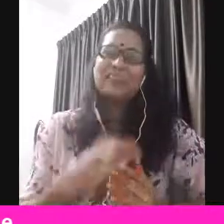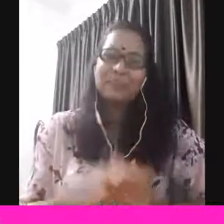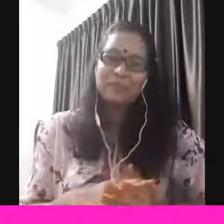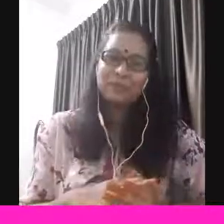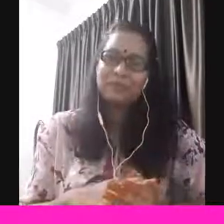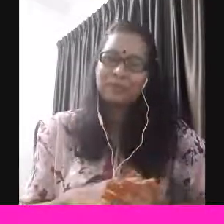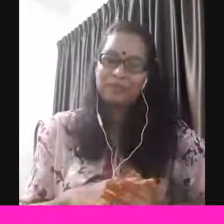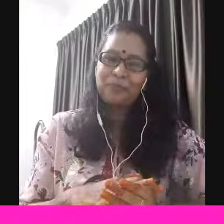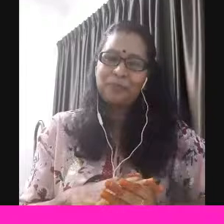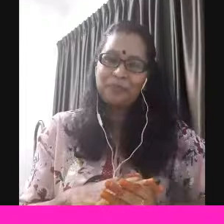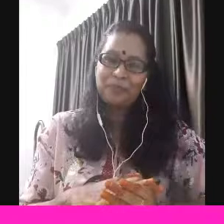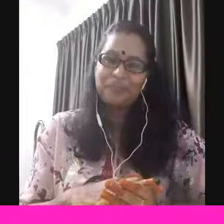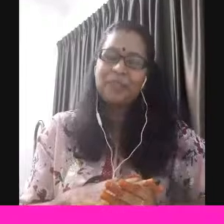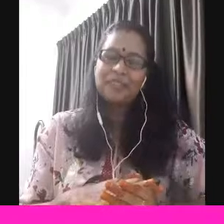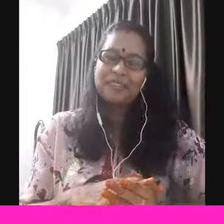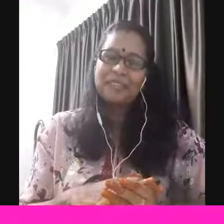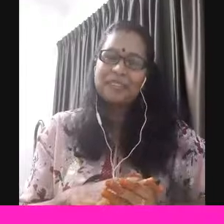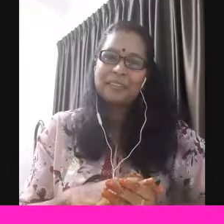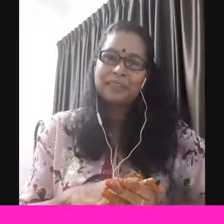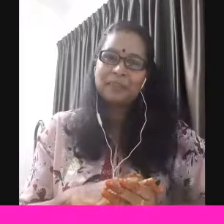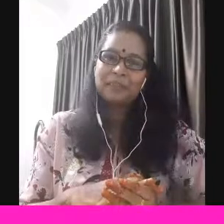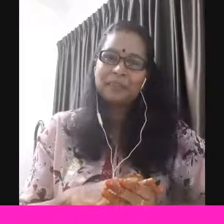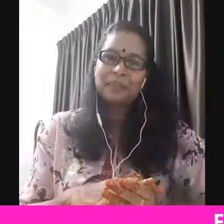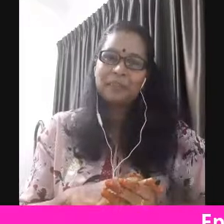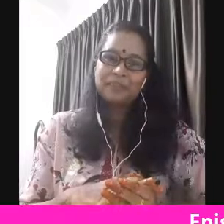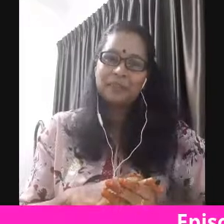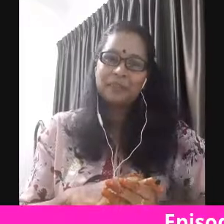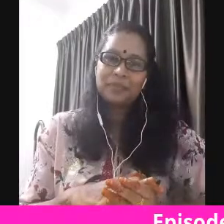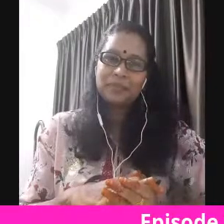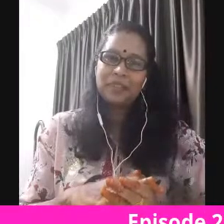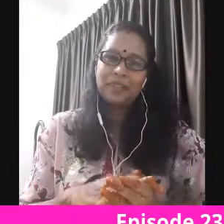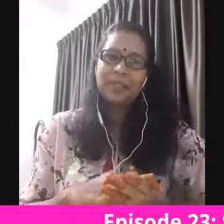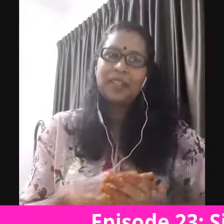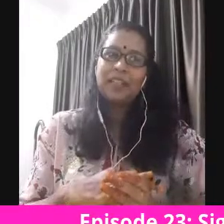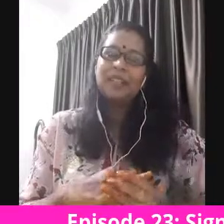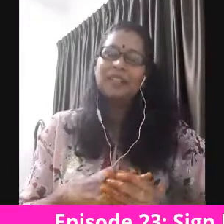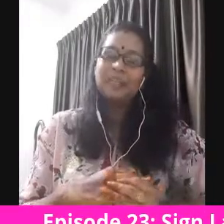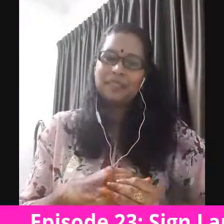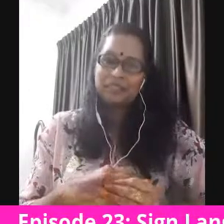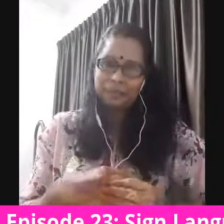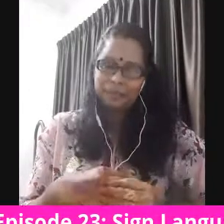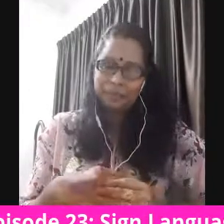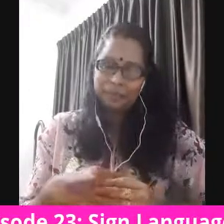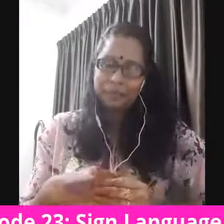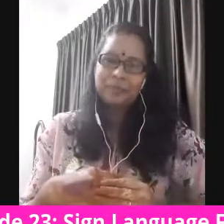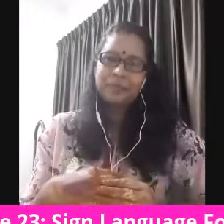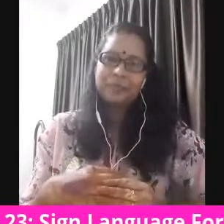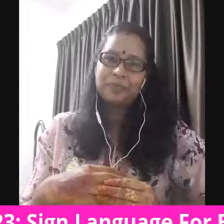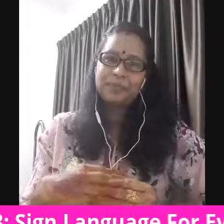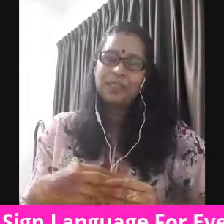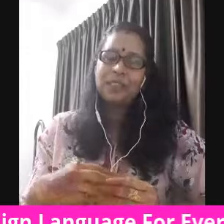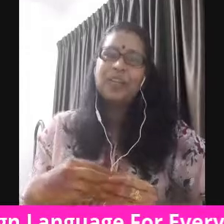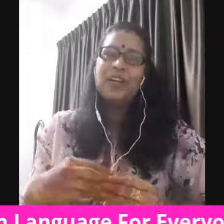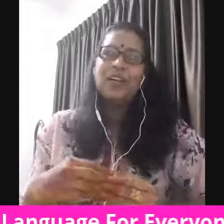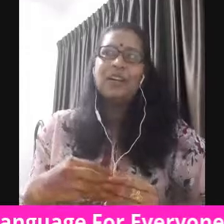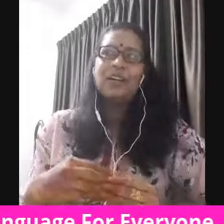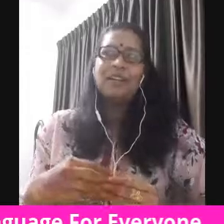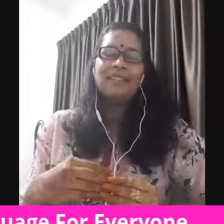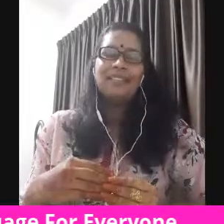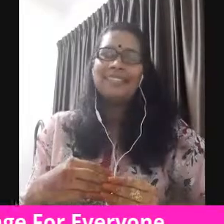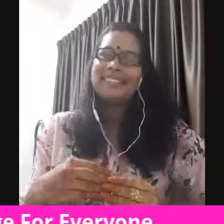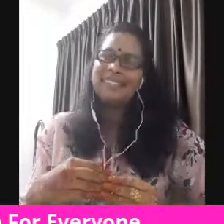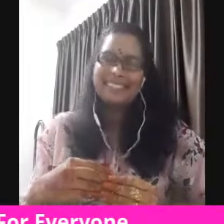of experiments and a lot of terms we use for science subject especially. So